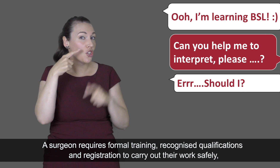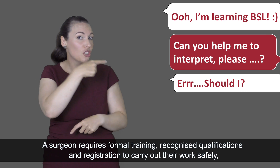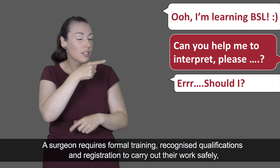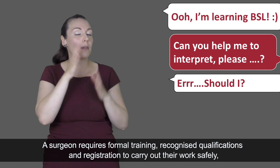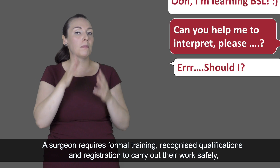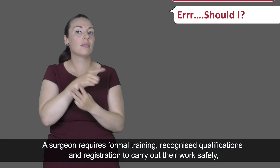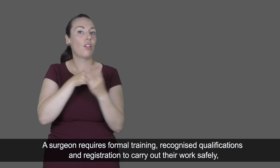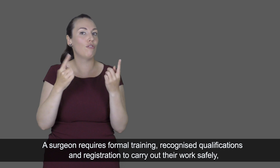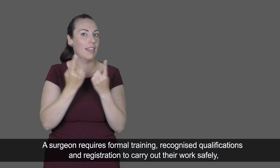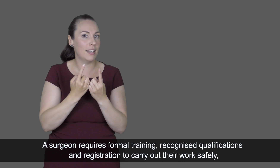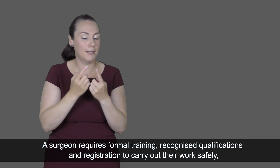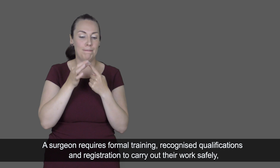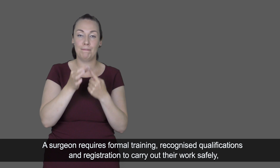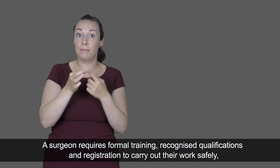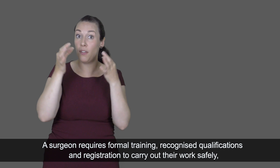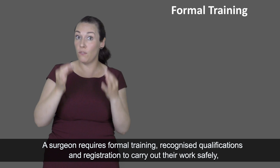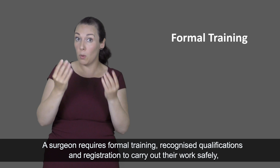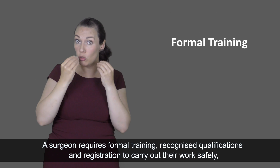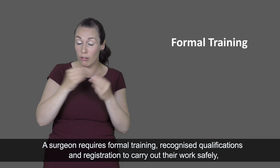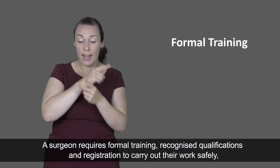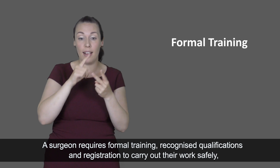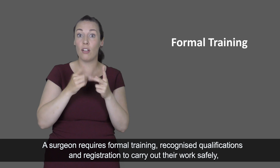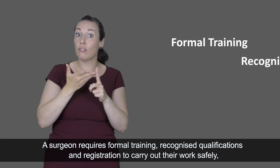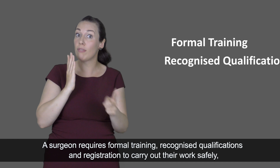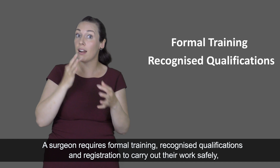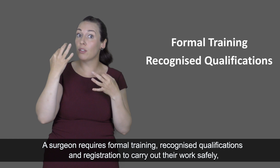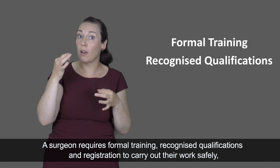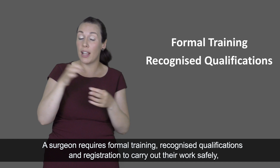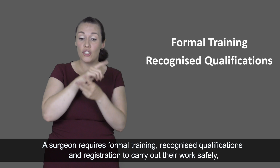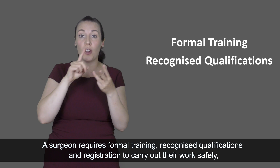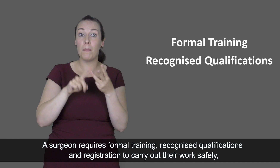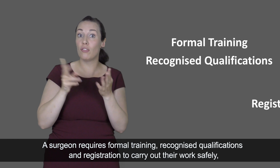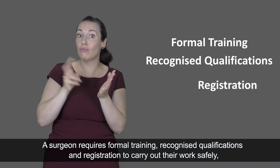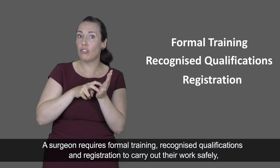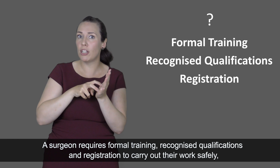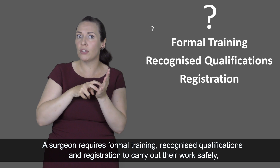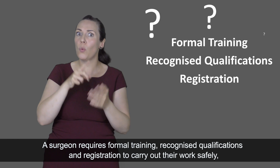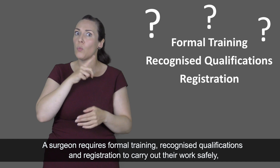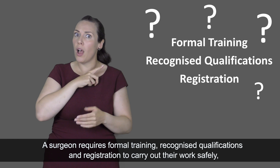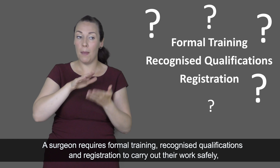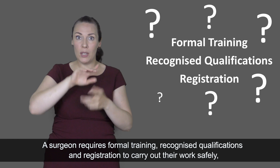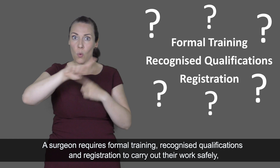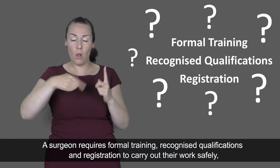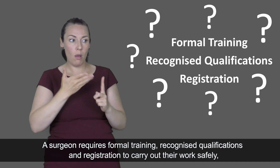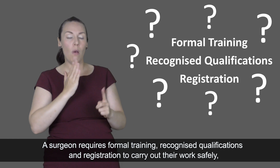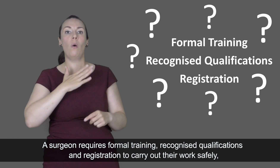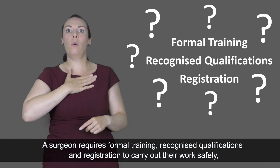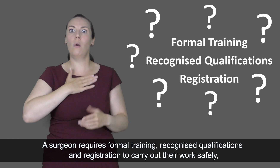A surgeon requires formal training, recognised qualifications, and registration to carry out their work safely.